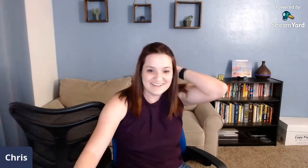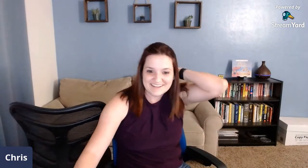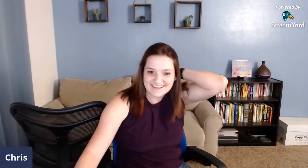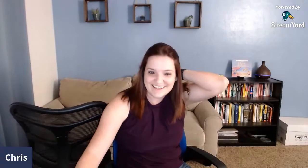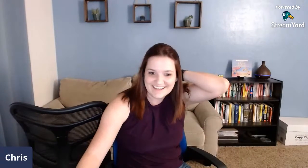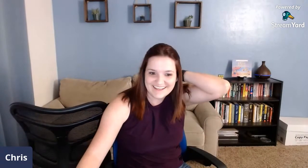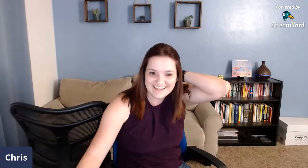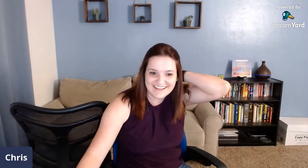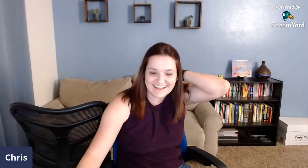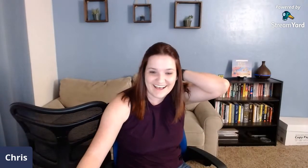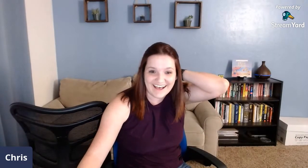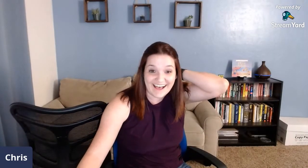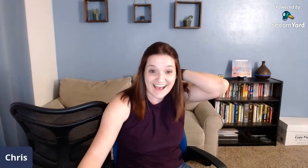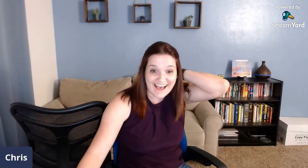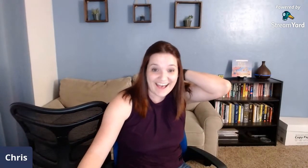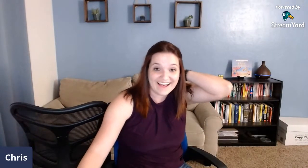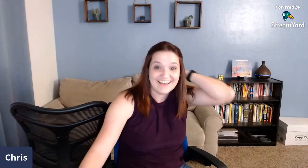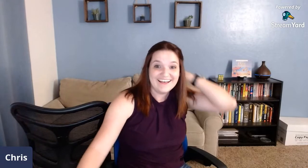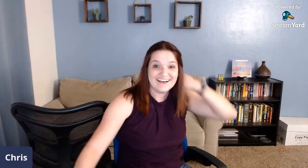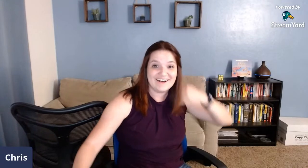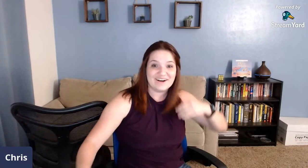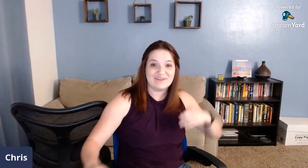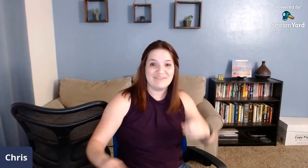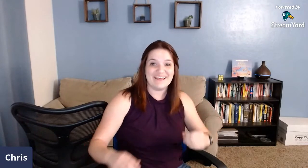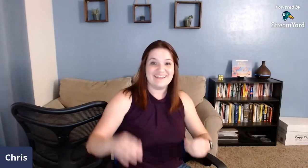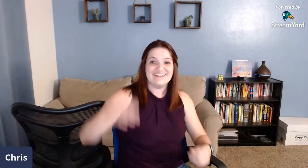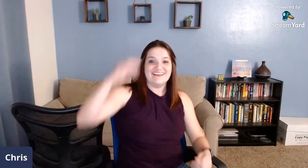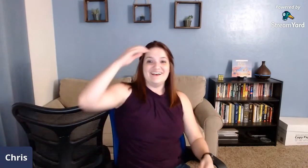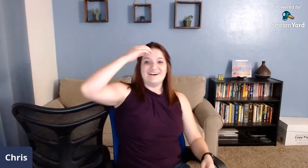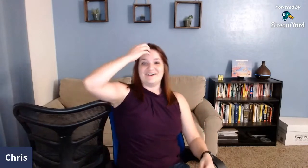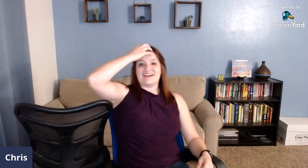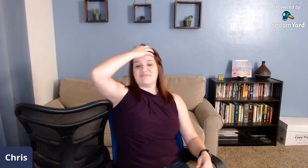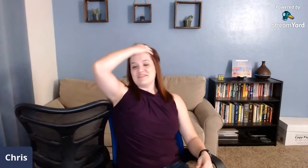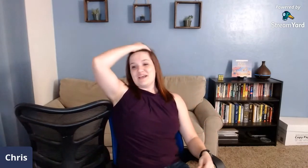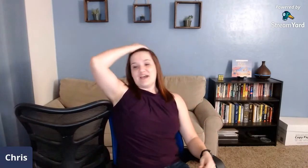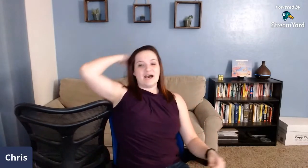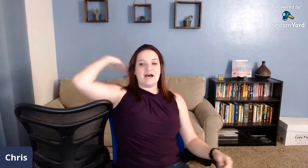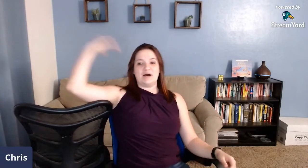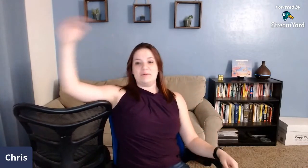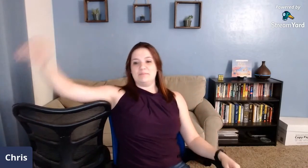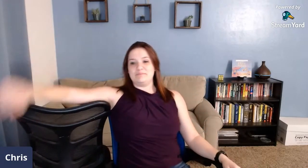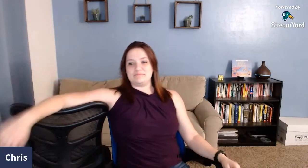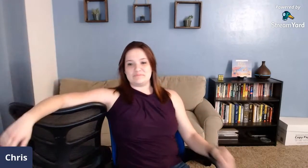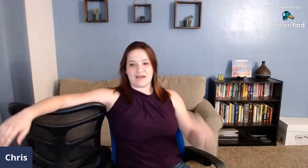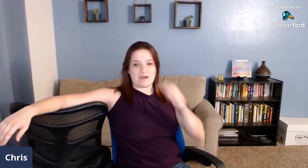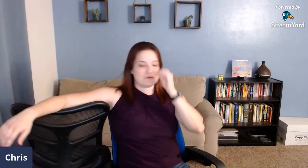Probably swallowed his own spit, choked on his own spit. Oh man. Okay.